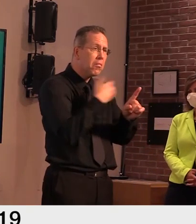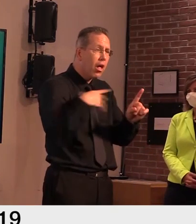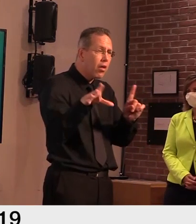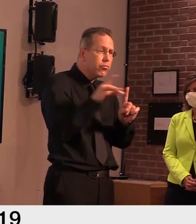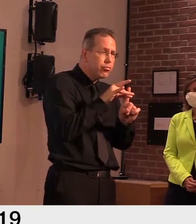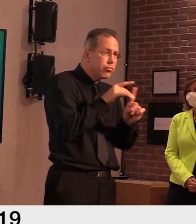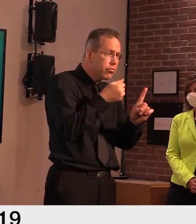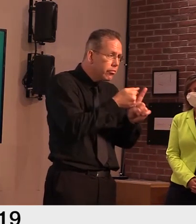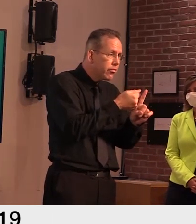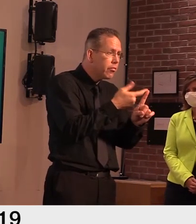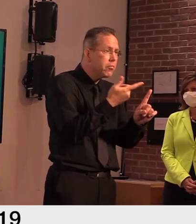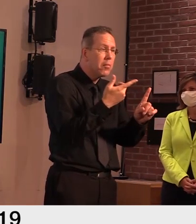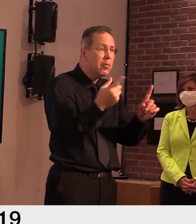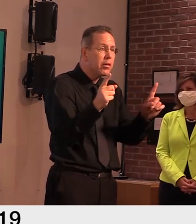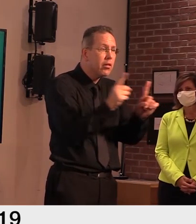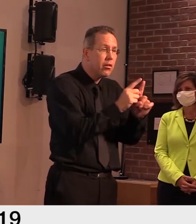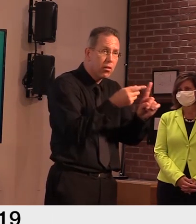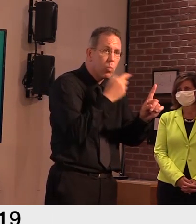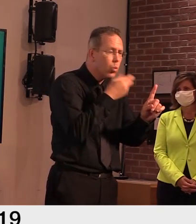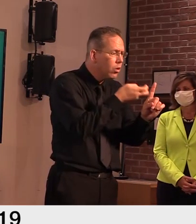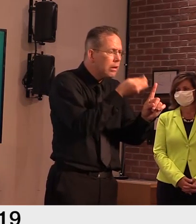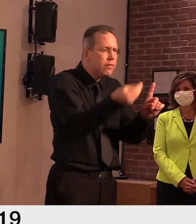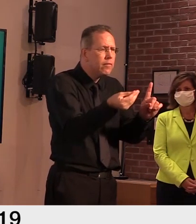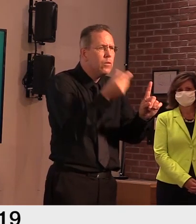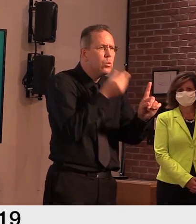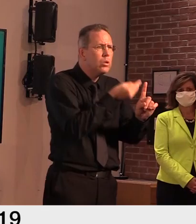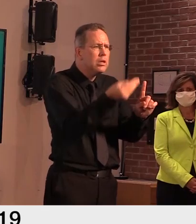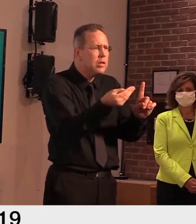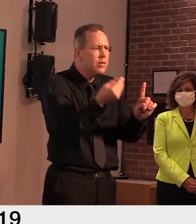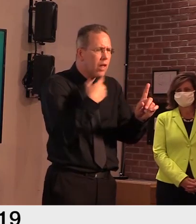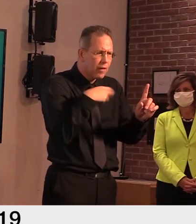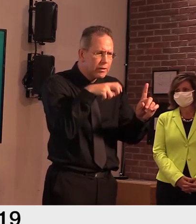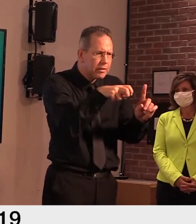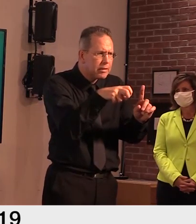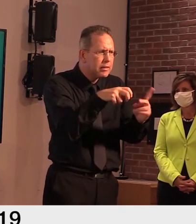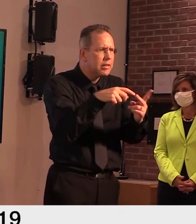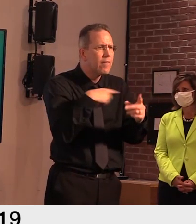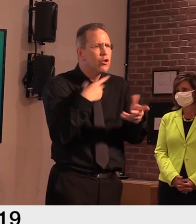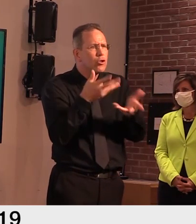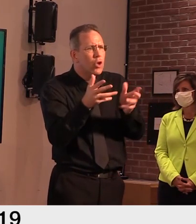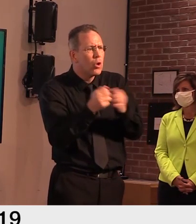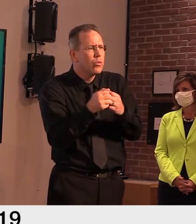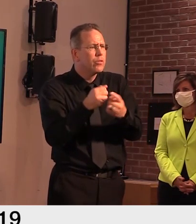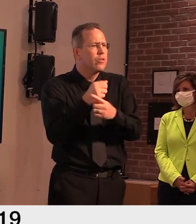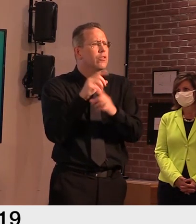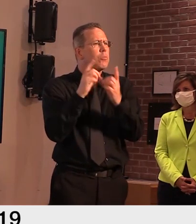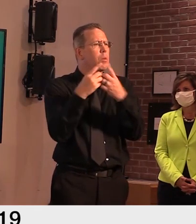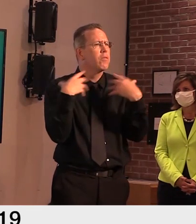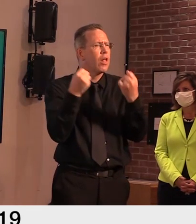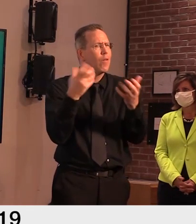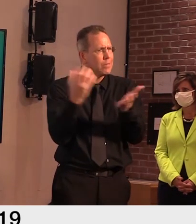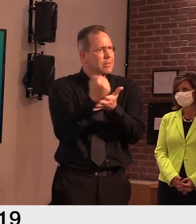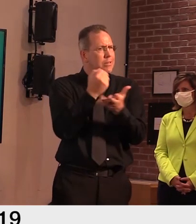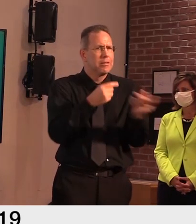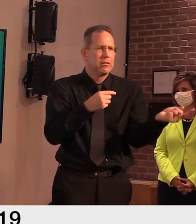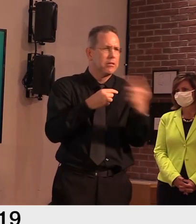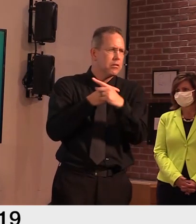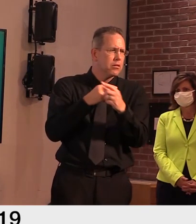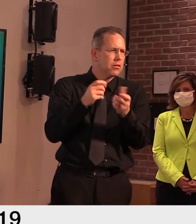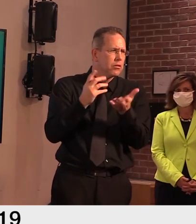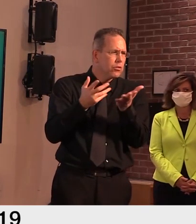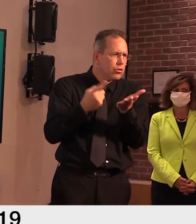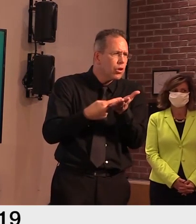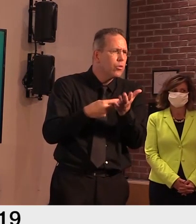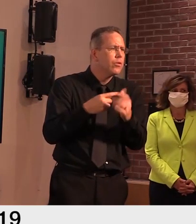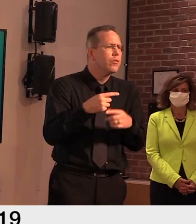elapsed. And all of these individuals, because they're either a case or a